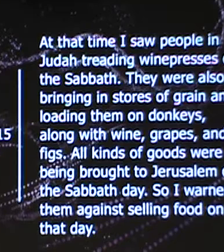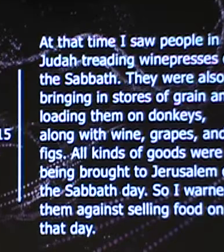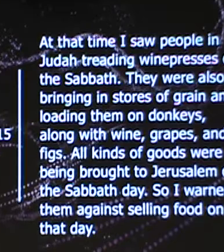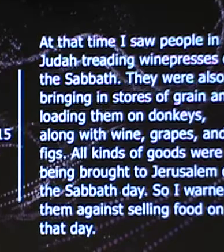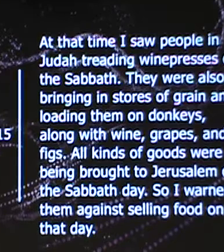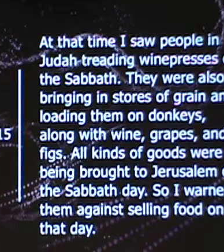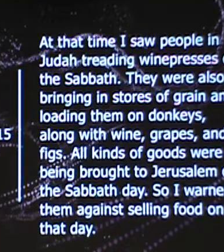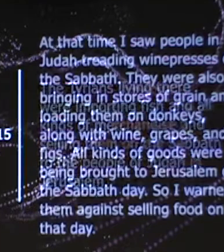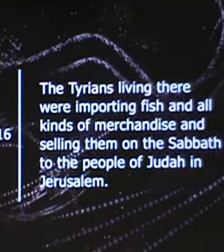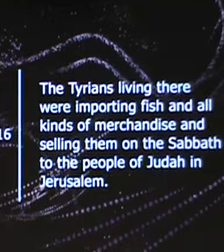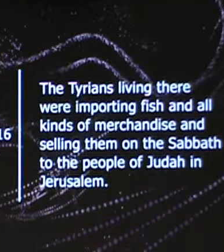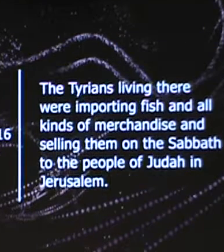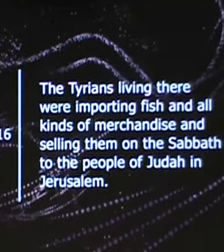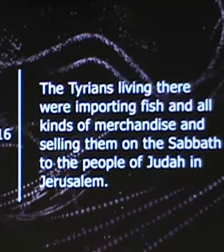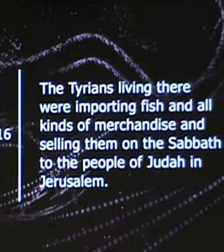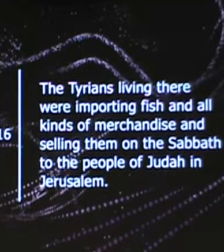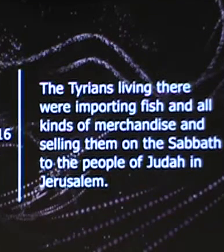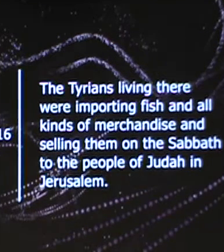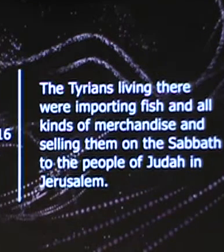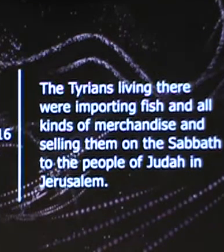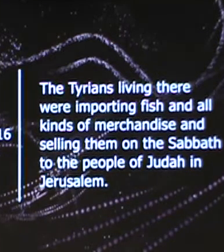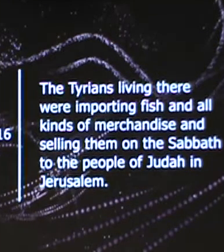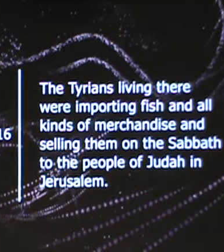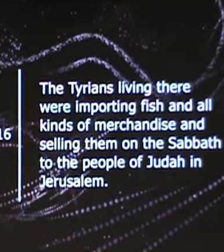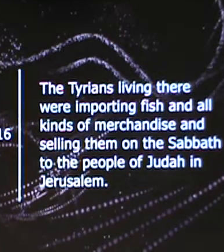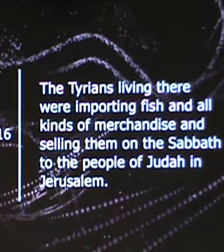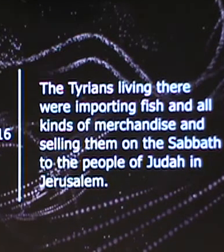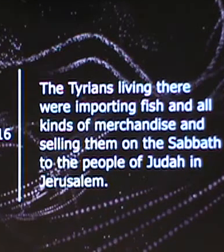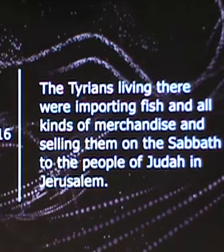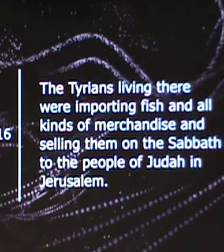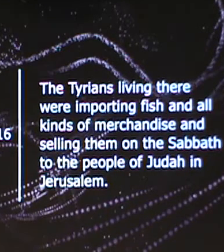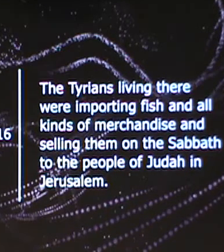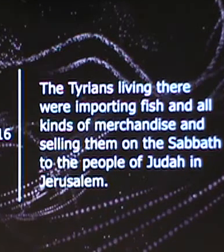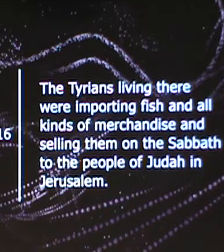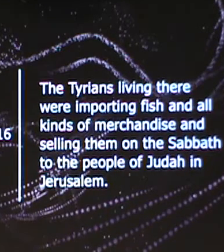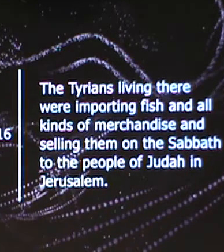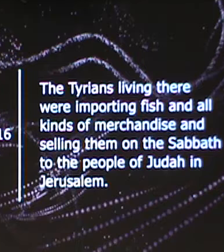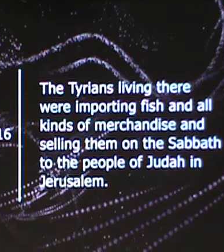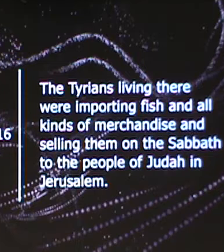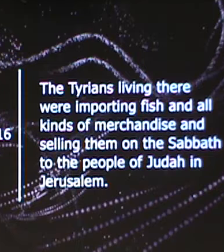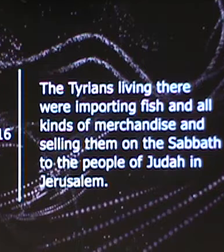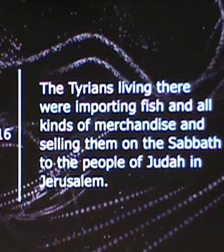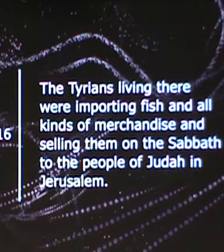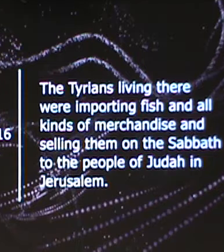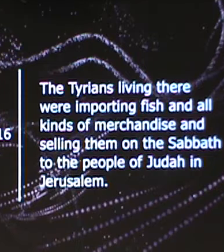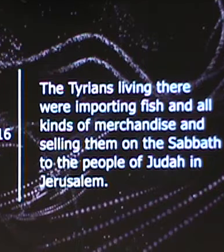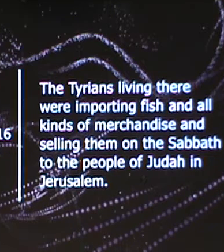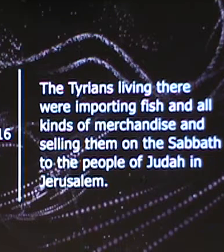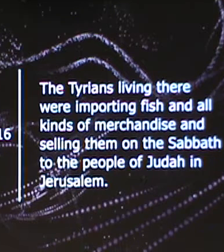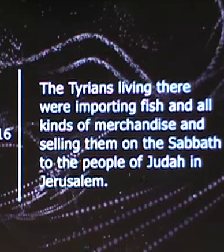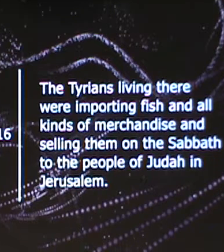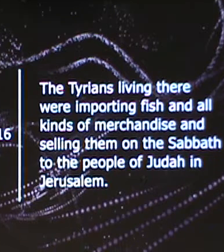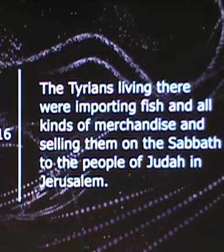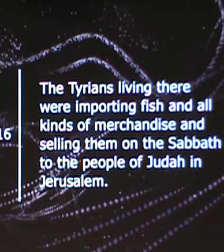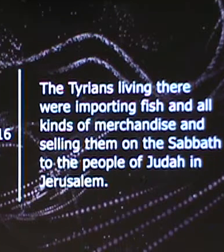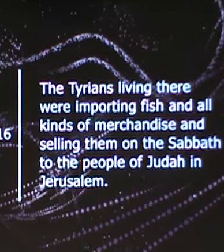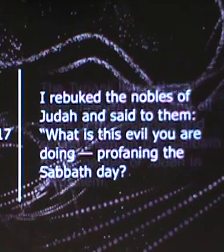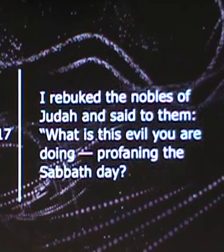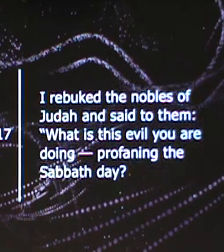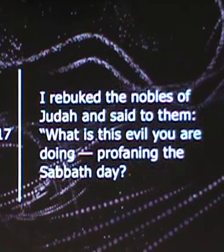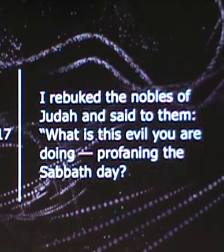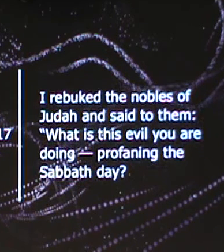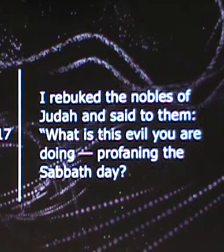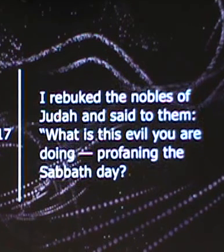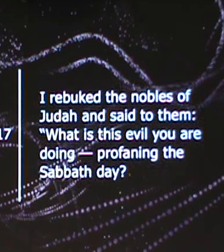against selling the food. The Tyrians living there were importing fish and all kinds of merchandise and selling them off on the Sabbath, and the people of Judah and